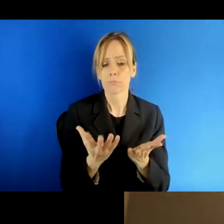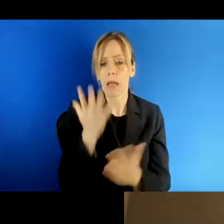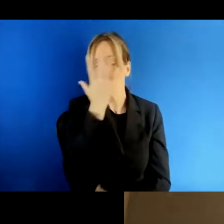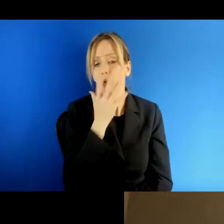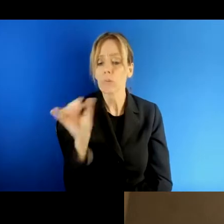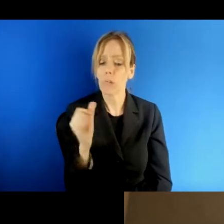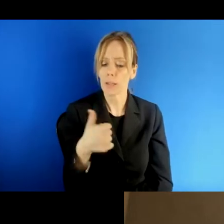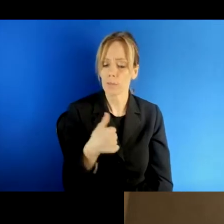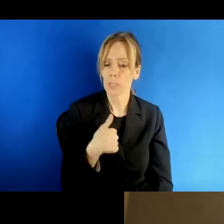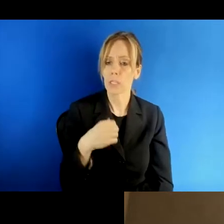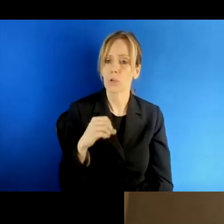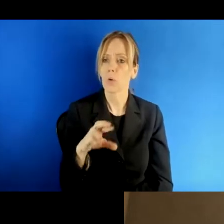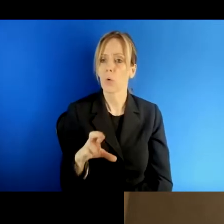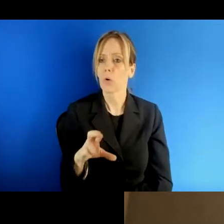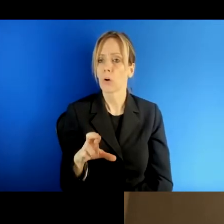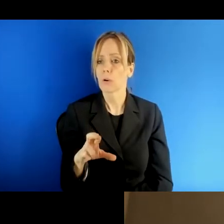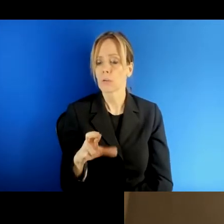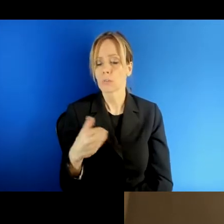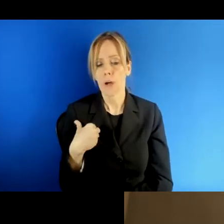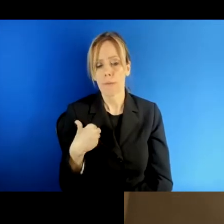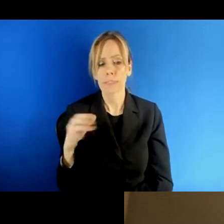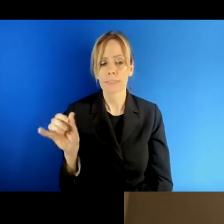who hold similar